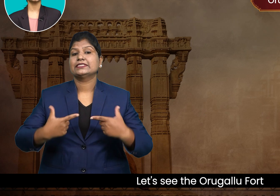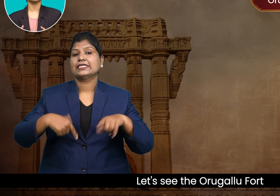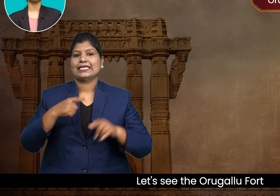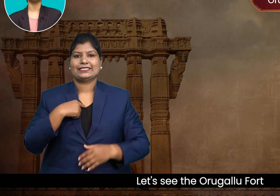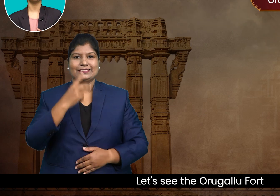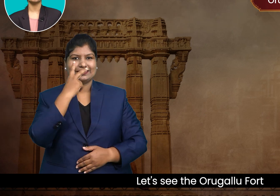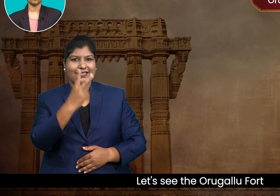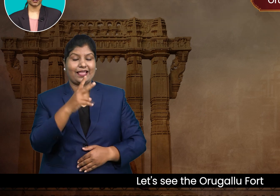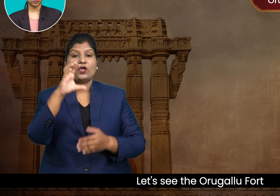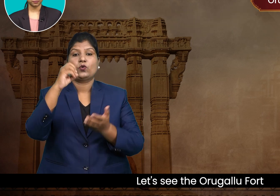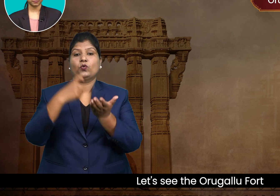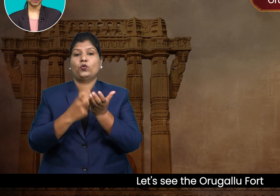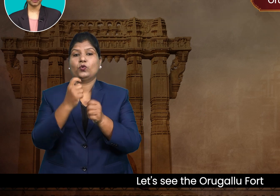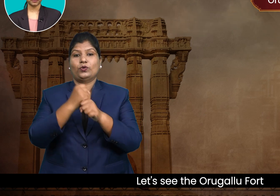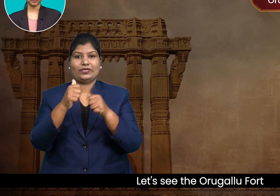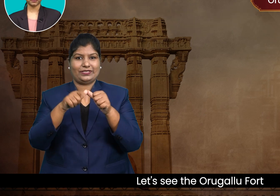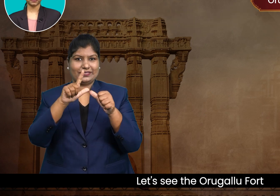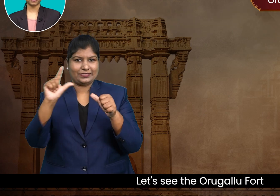Let's see the Orugallu fort.